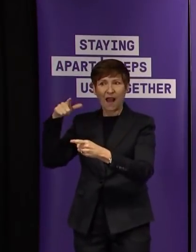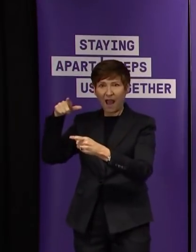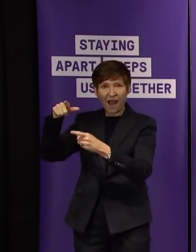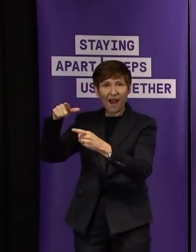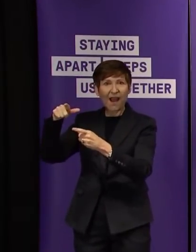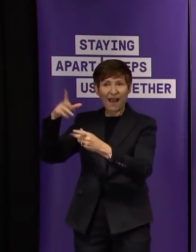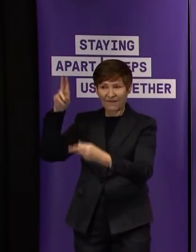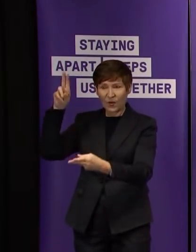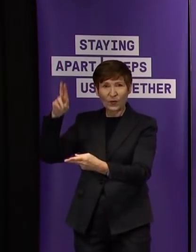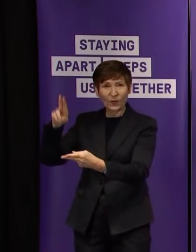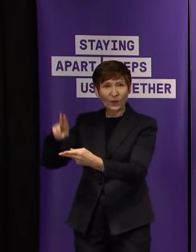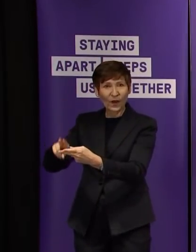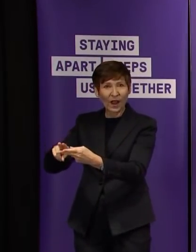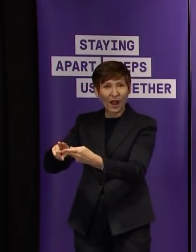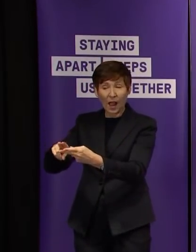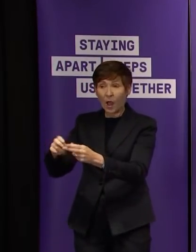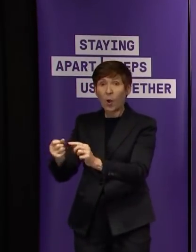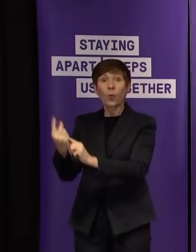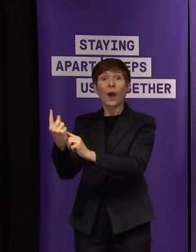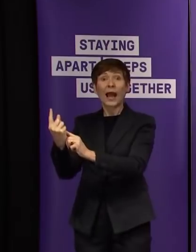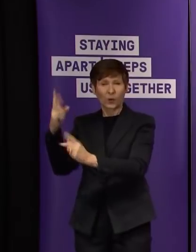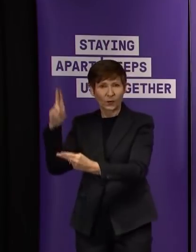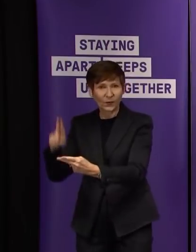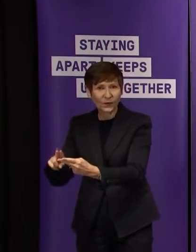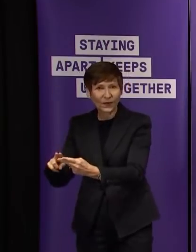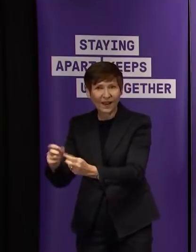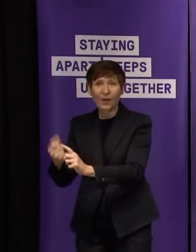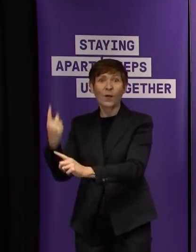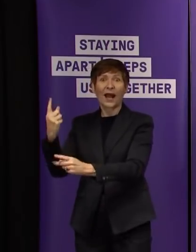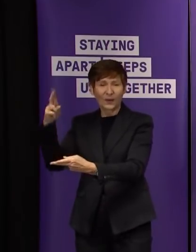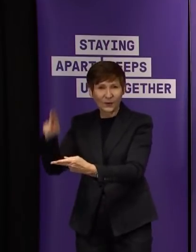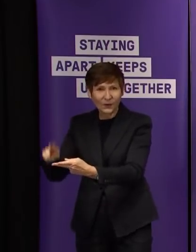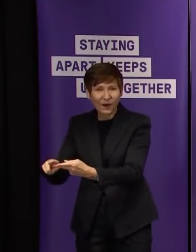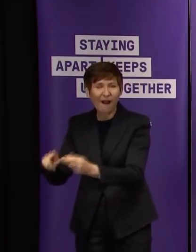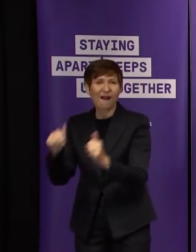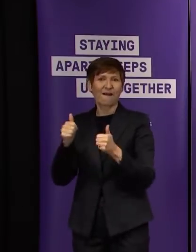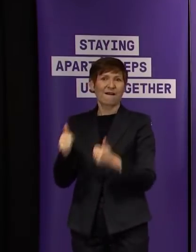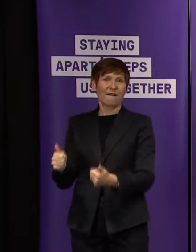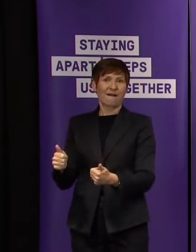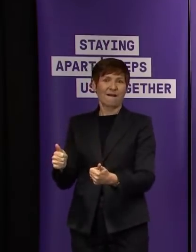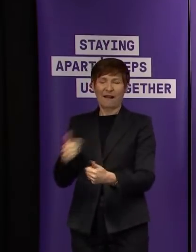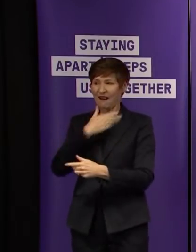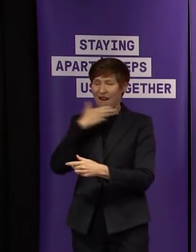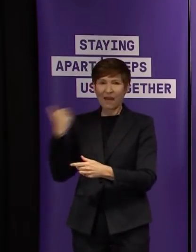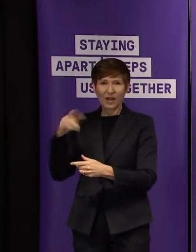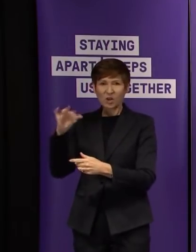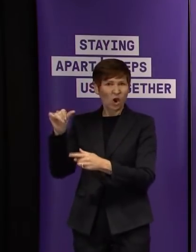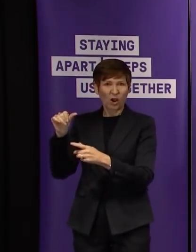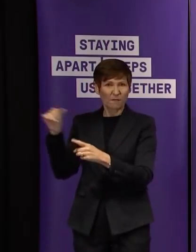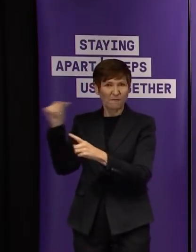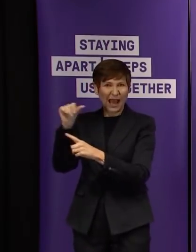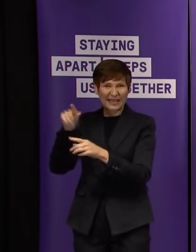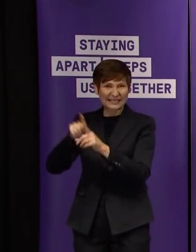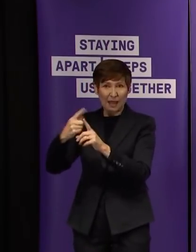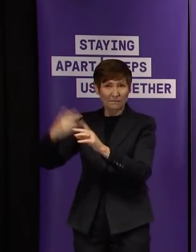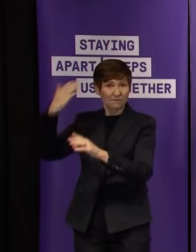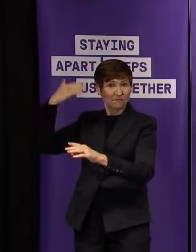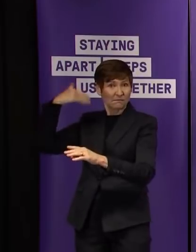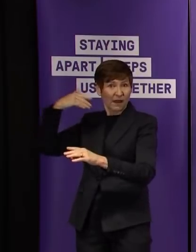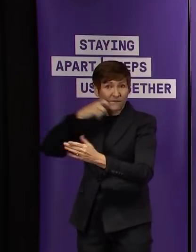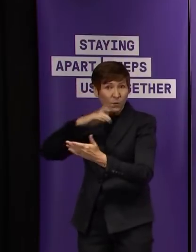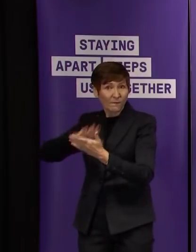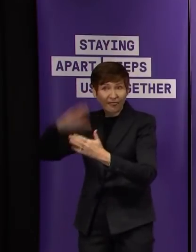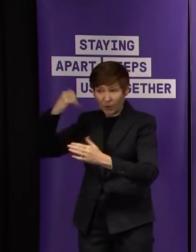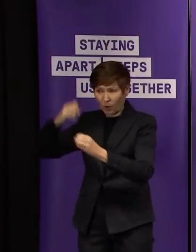away through their temperature screening who've later turned positive. So they've prevented those significant outbreaks occurring. And we can do that in